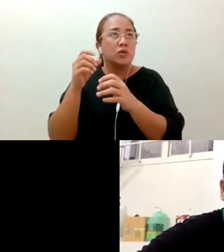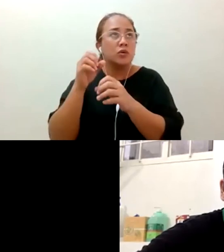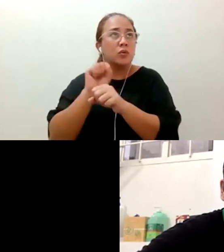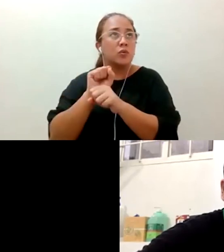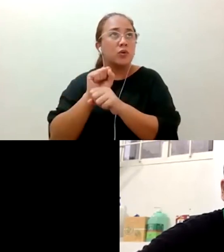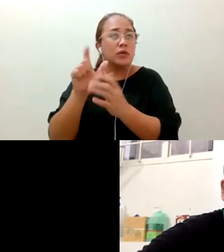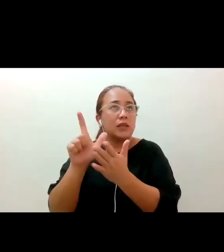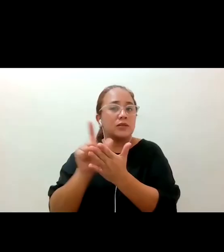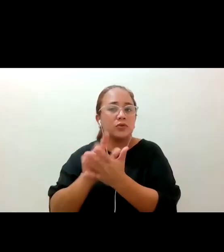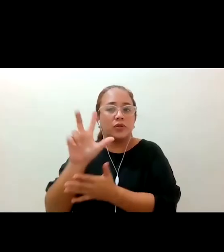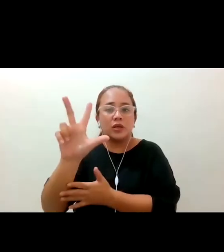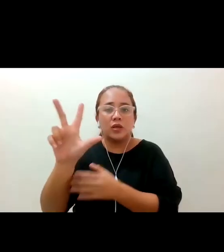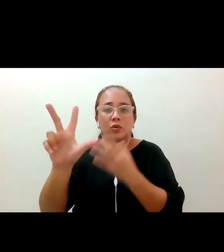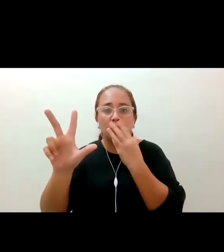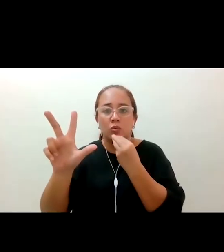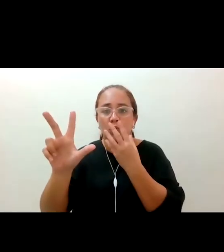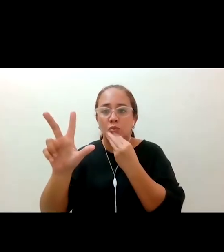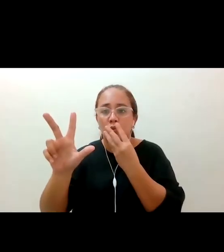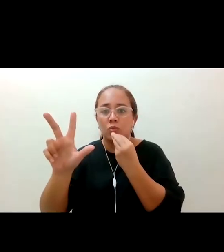3?